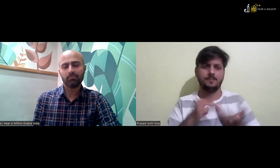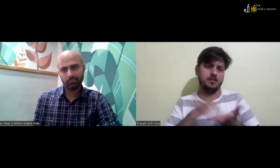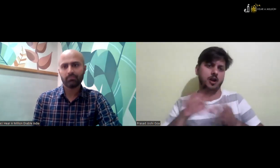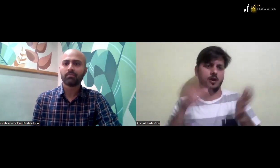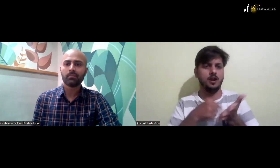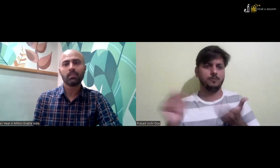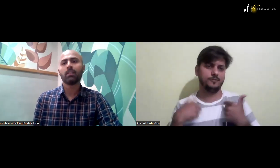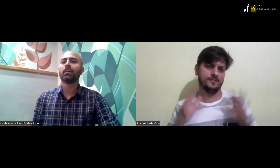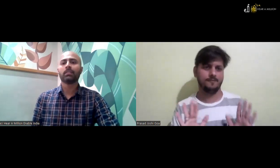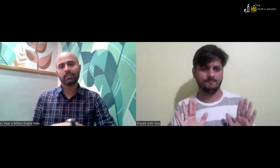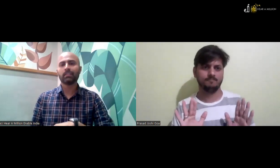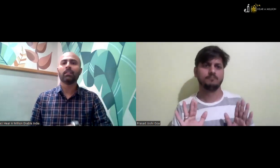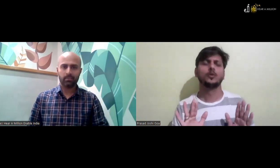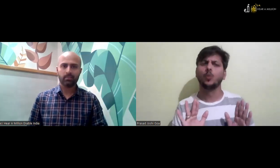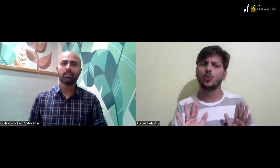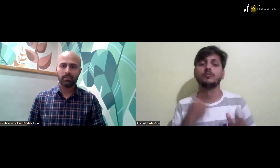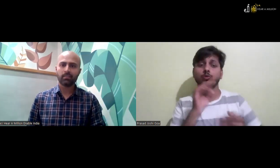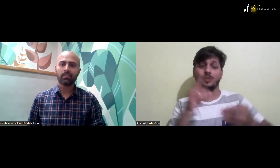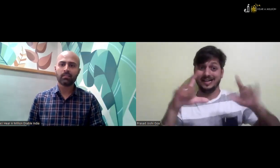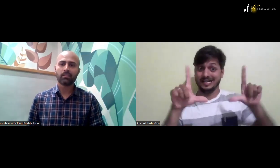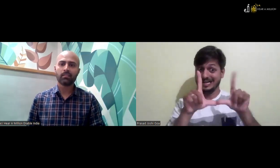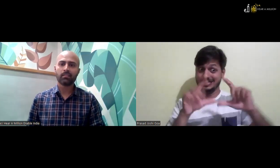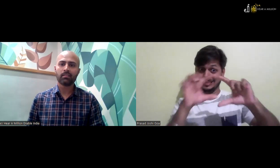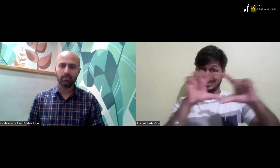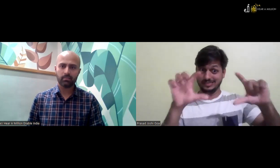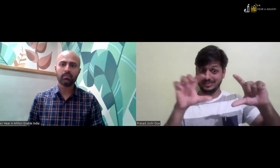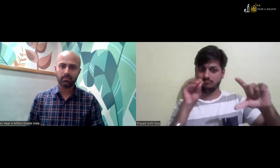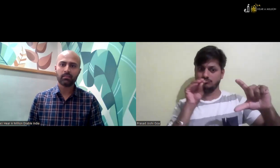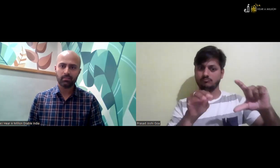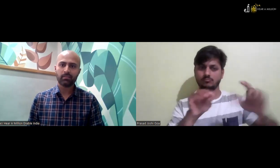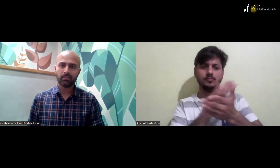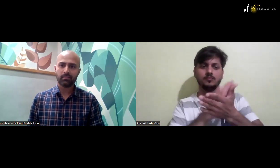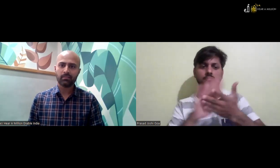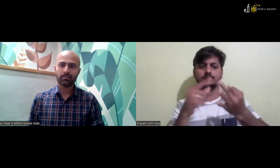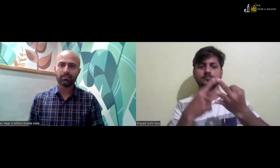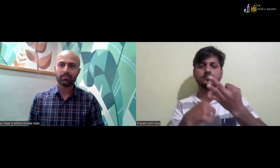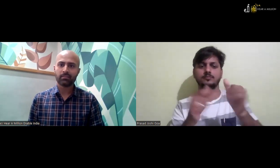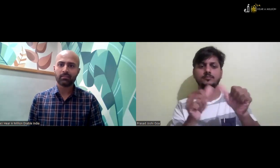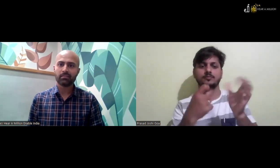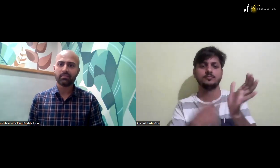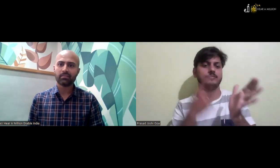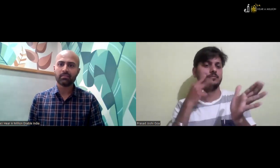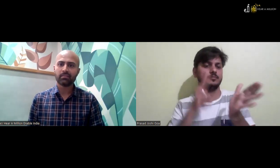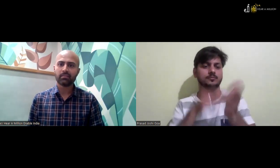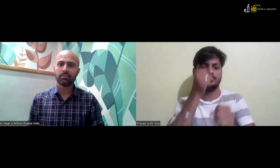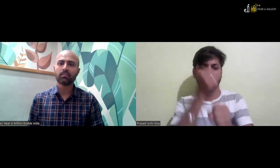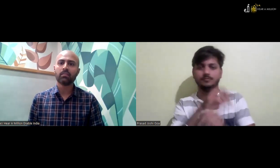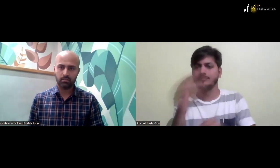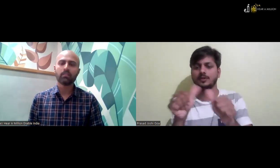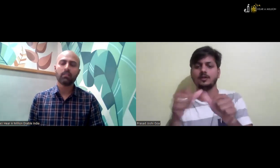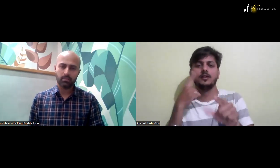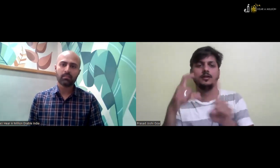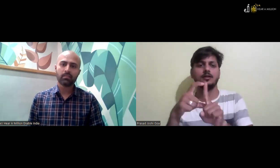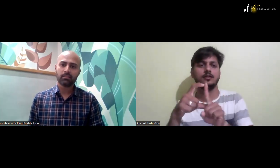that deaf people are not allowed to give the license. How did you get the license? Then I told him that, yeah, I do have the license. I have the